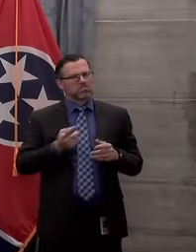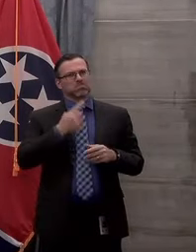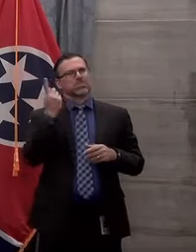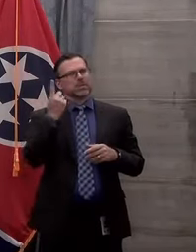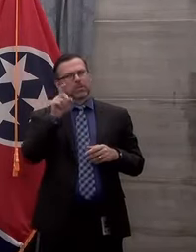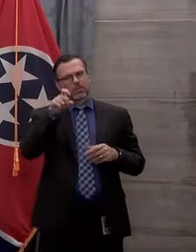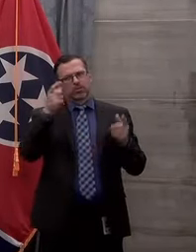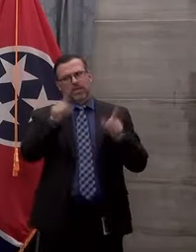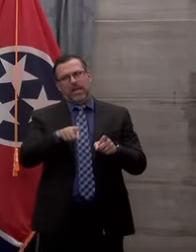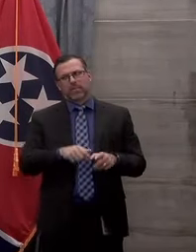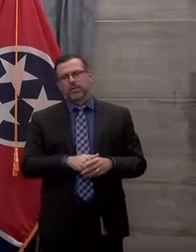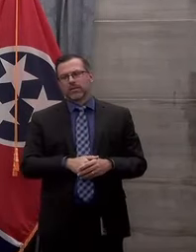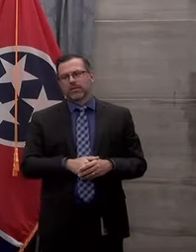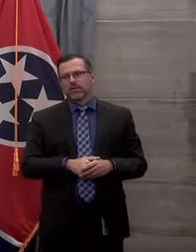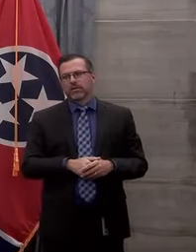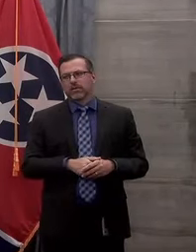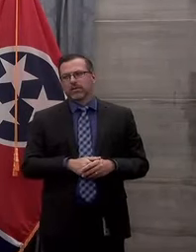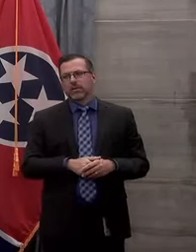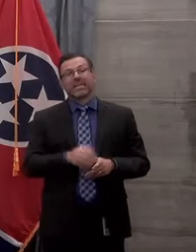should be done.